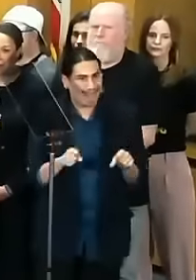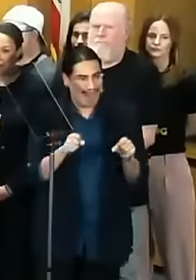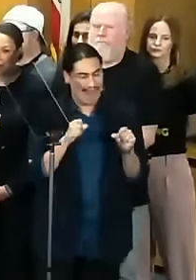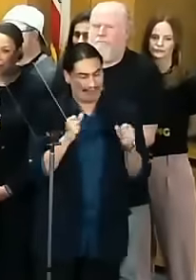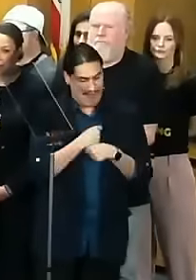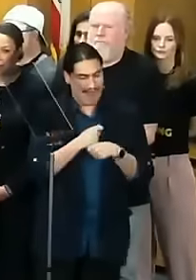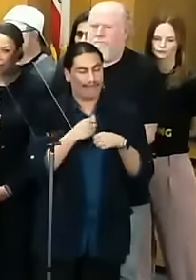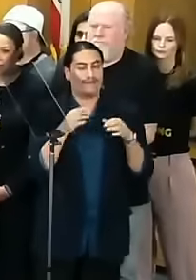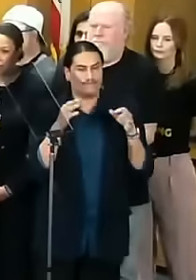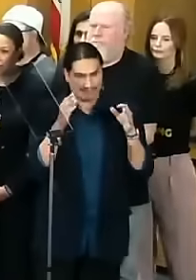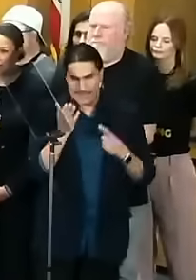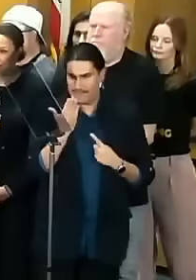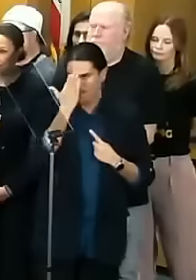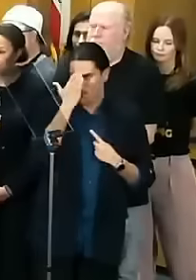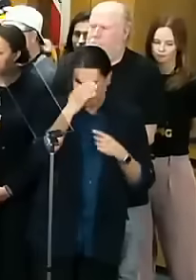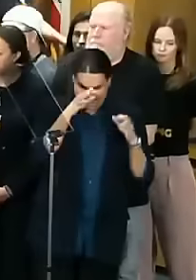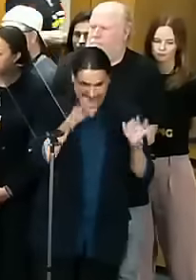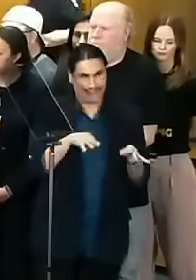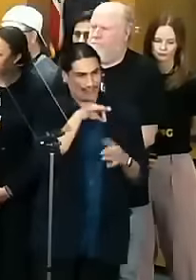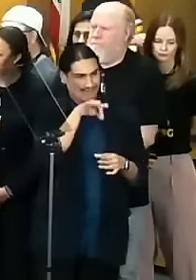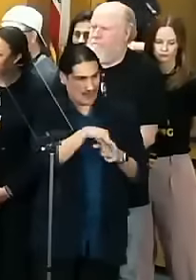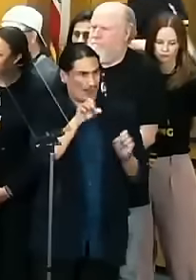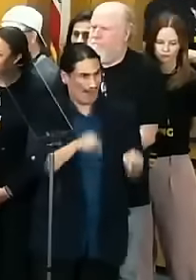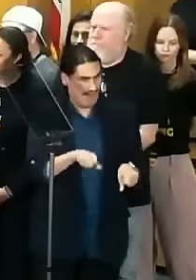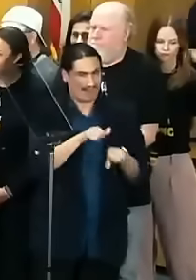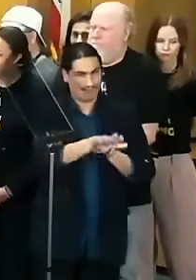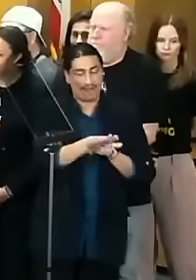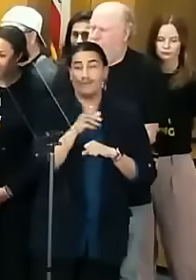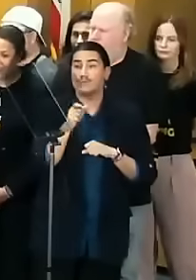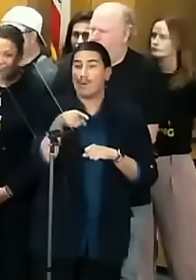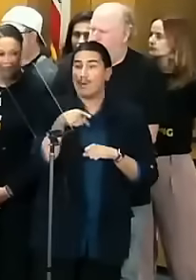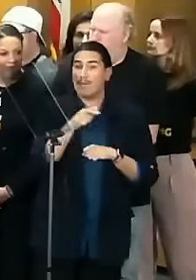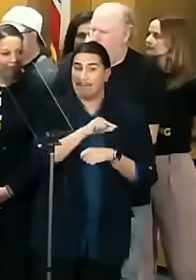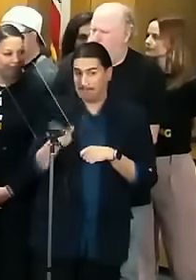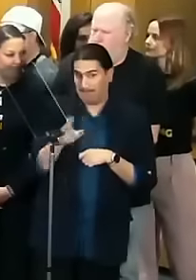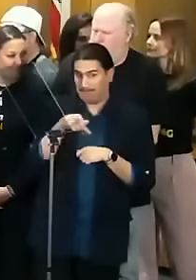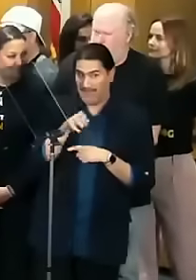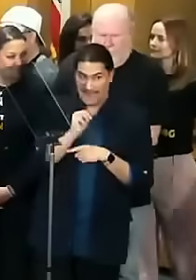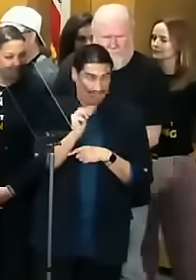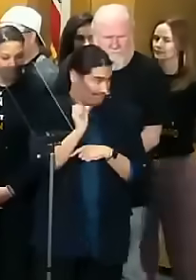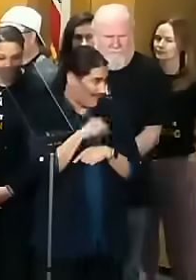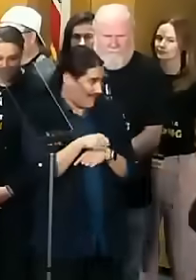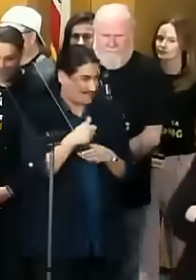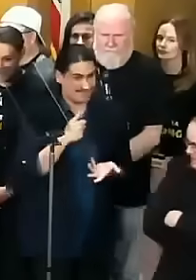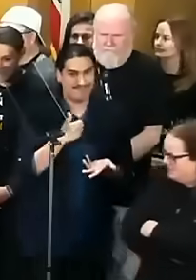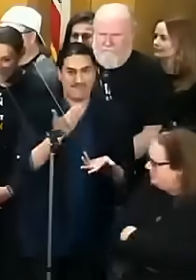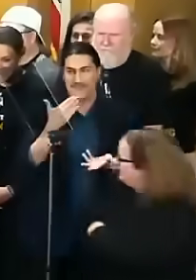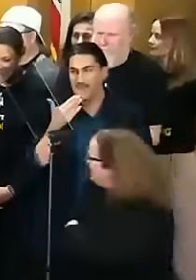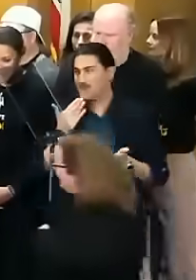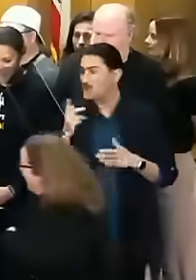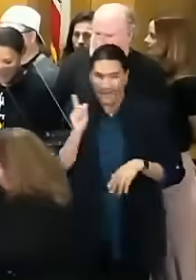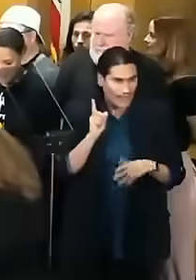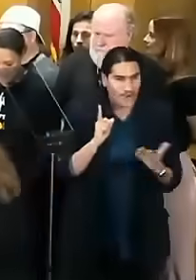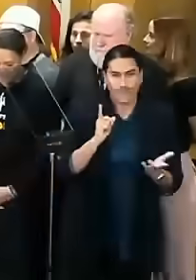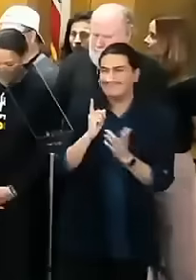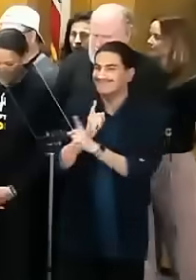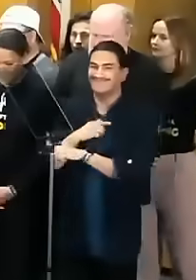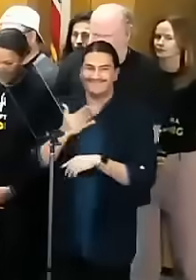informed vote in our upcoming ratification ballot. So Pam, can I turn it back over to you? Where are you? Oh, there you are, okay.